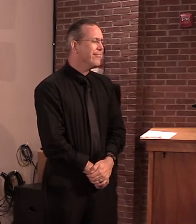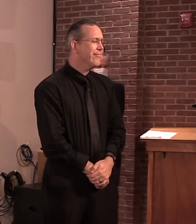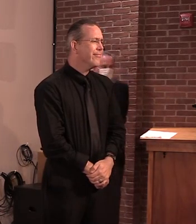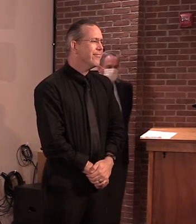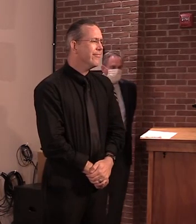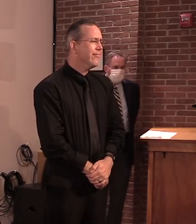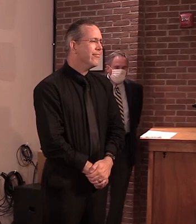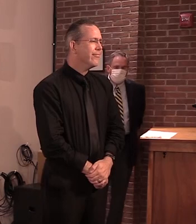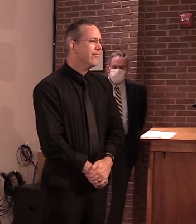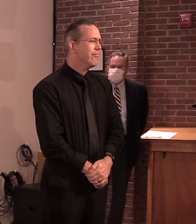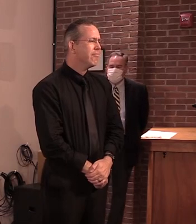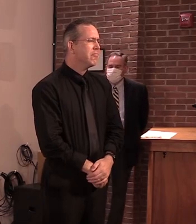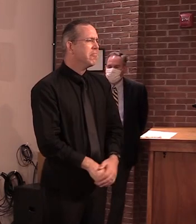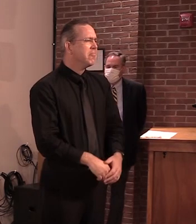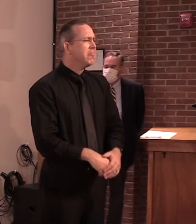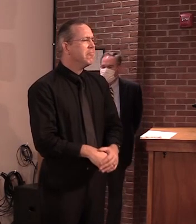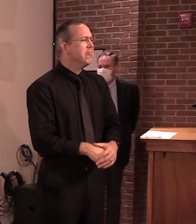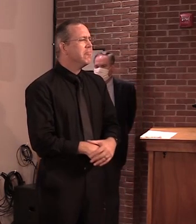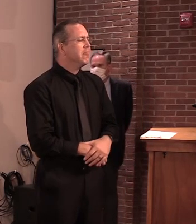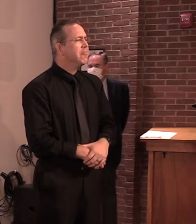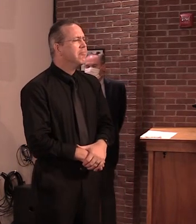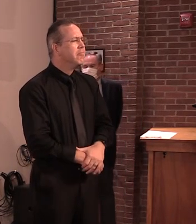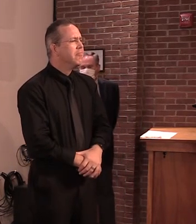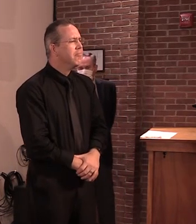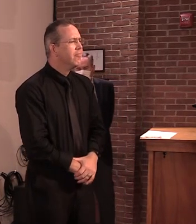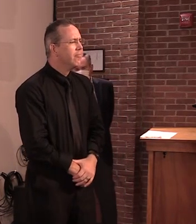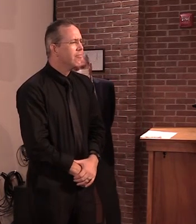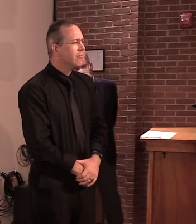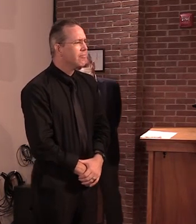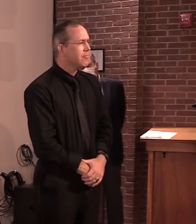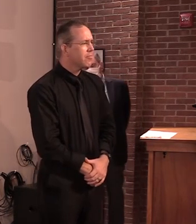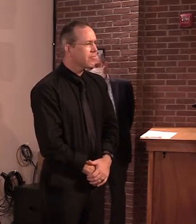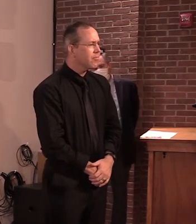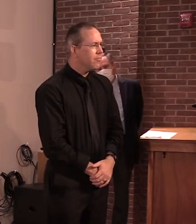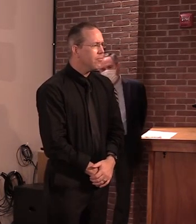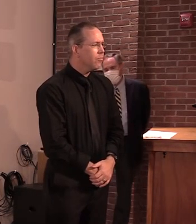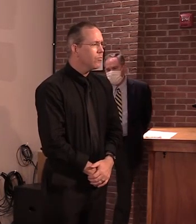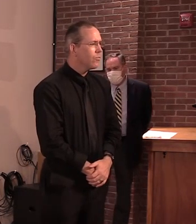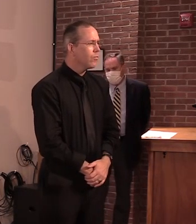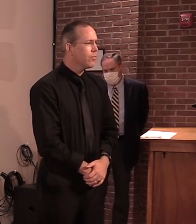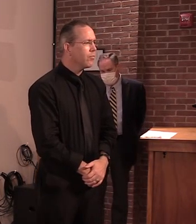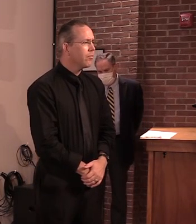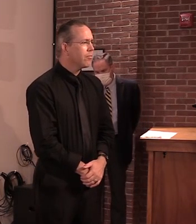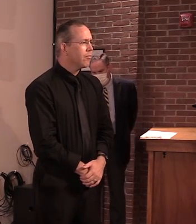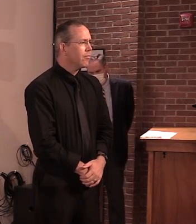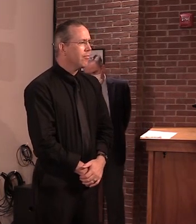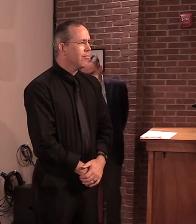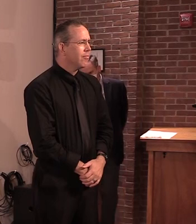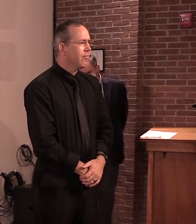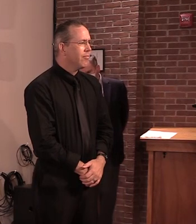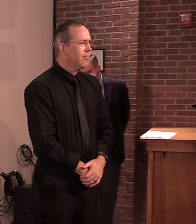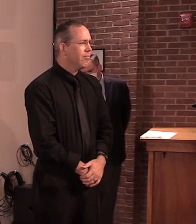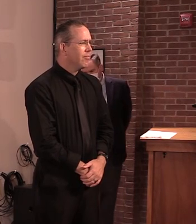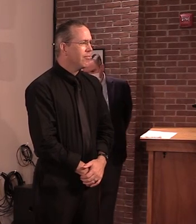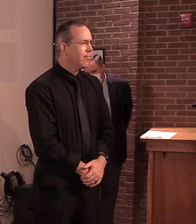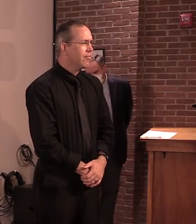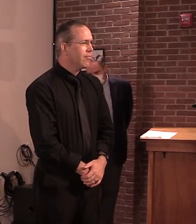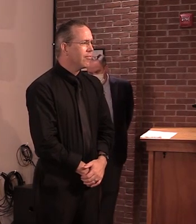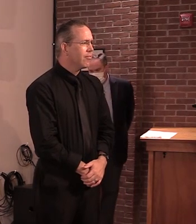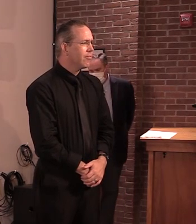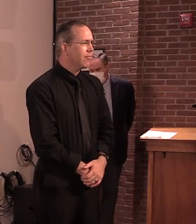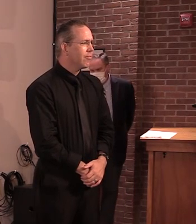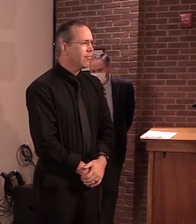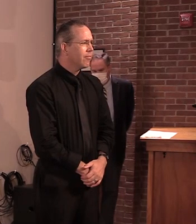by surprise last week when they got the email asking if they'd be open to it. Some had already started their plans and had or finished their plans, and some were